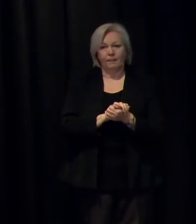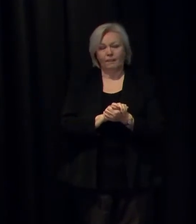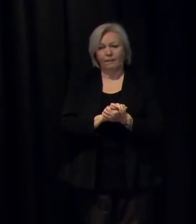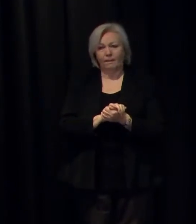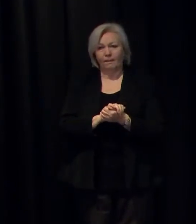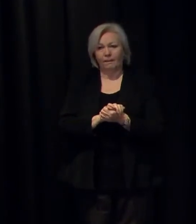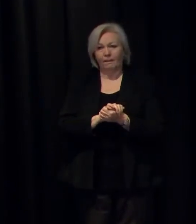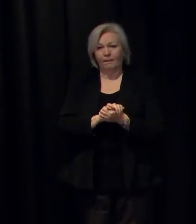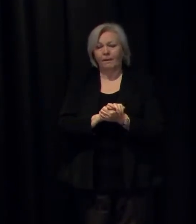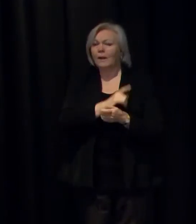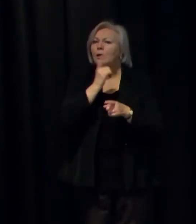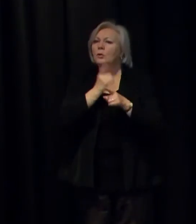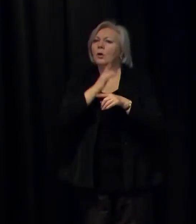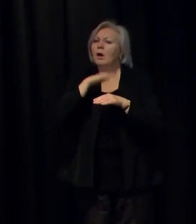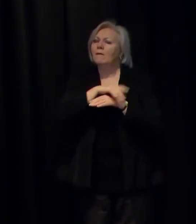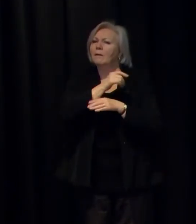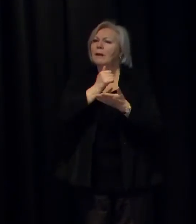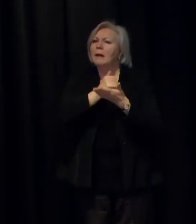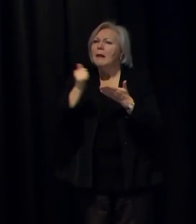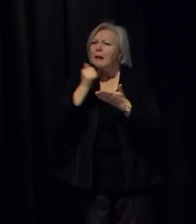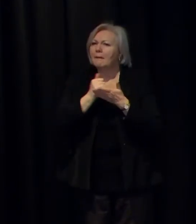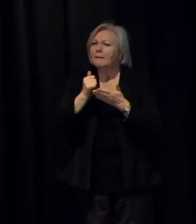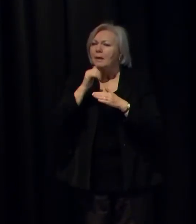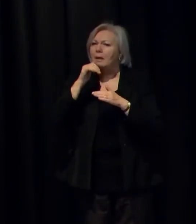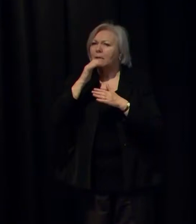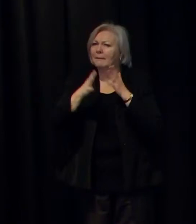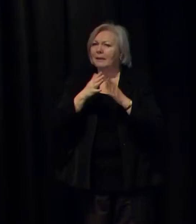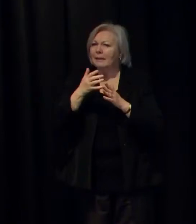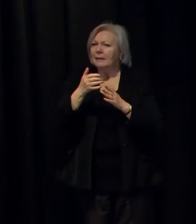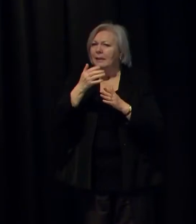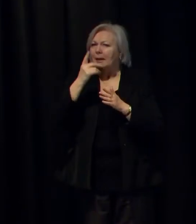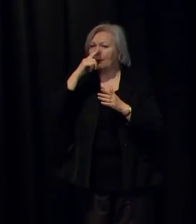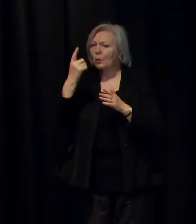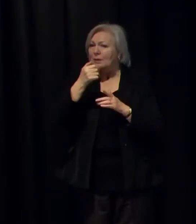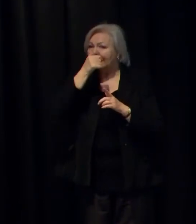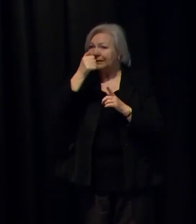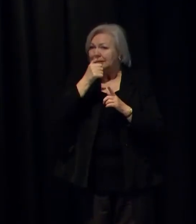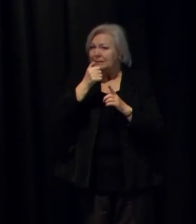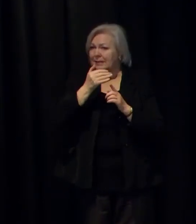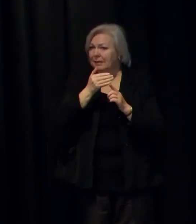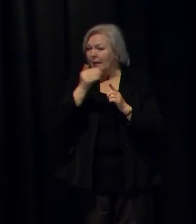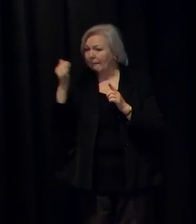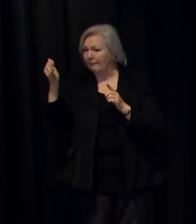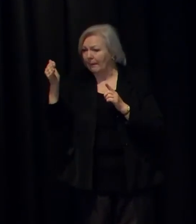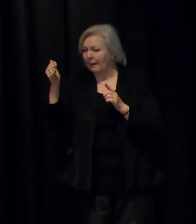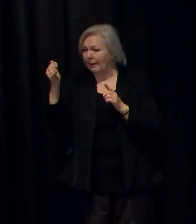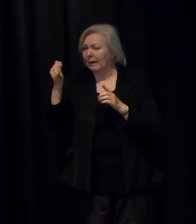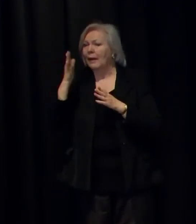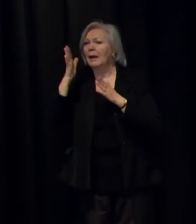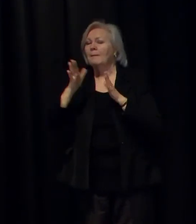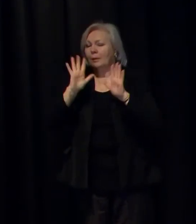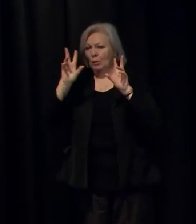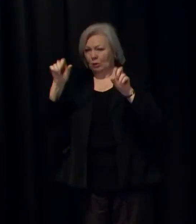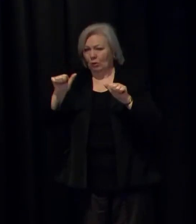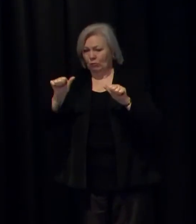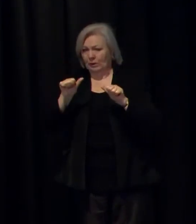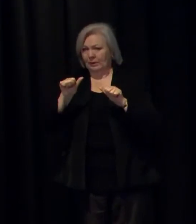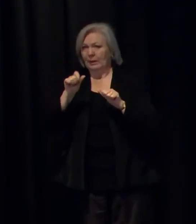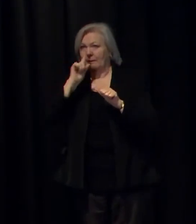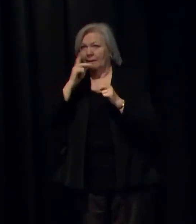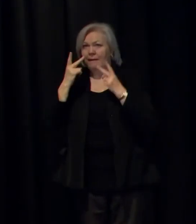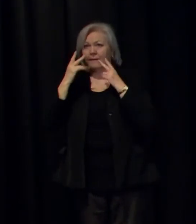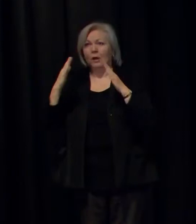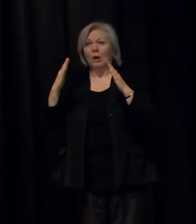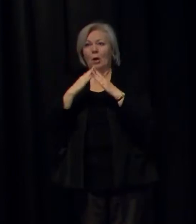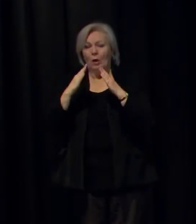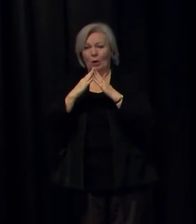80% of the over 16 population that's been vaccinated. Yes. In order to have 30 visitors to your home, we need 80% of the 12